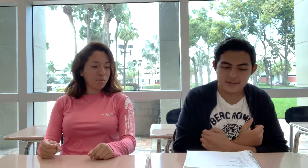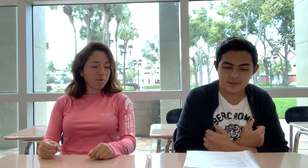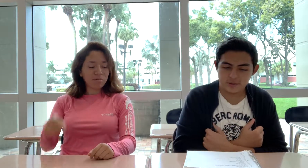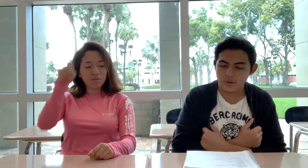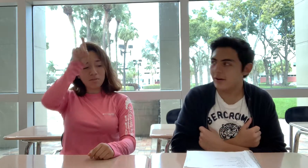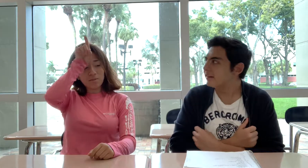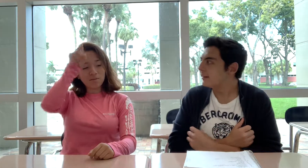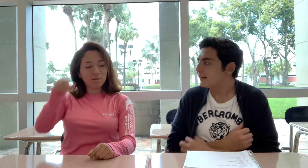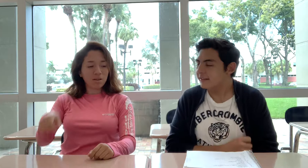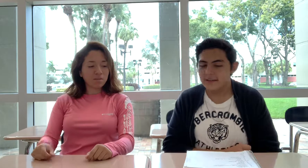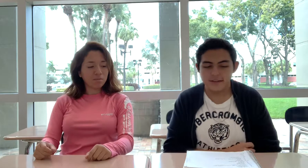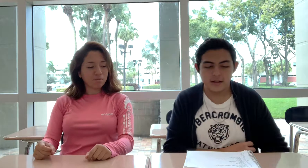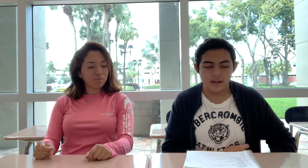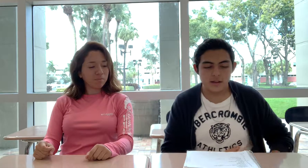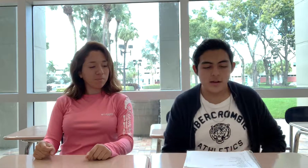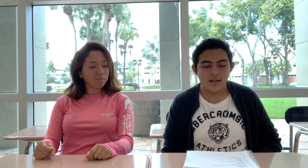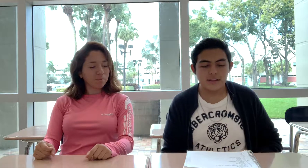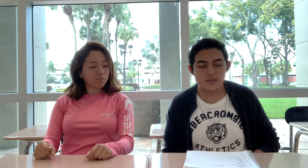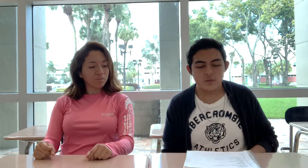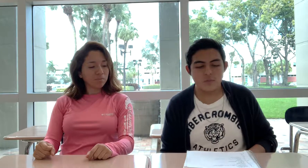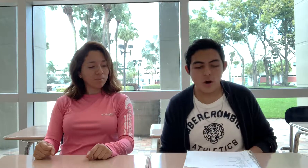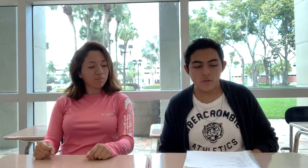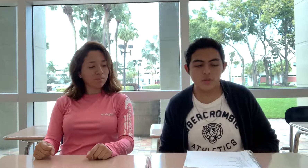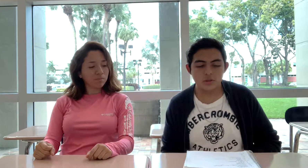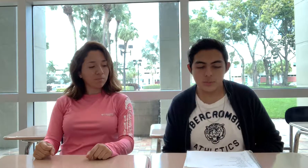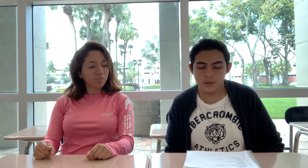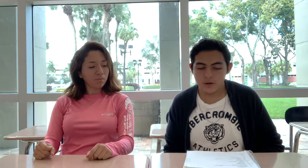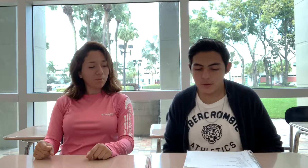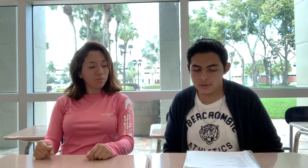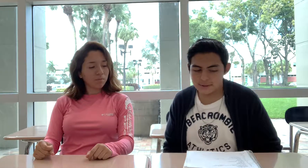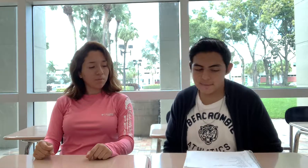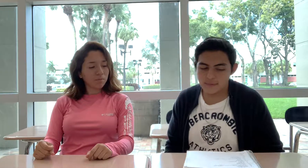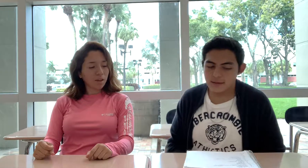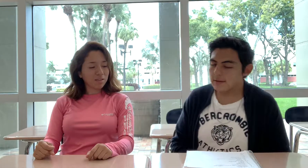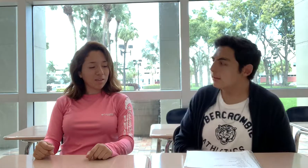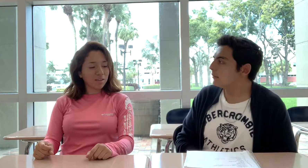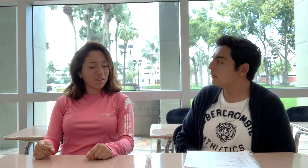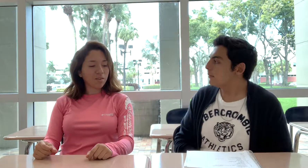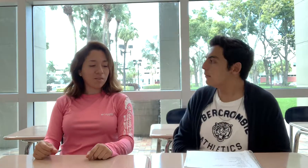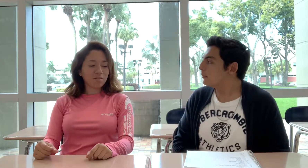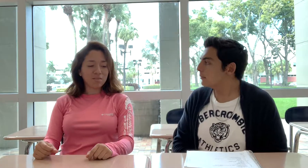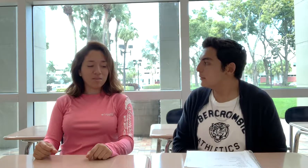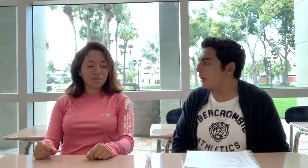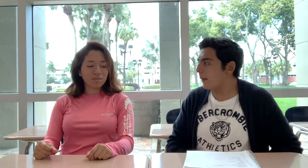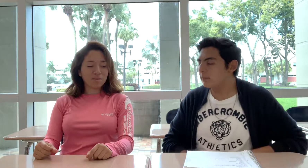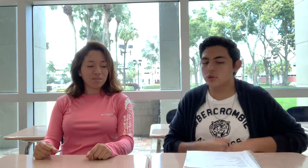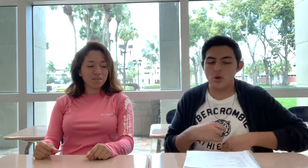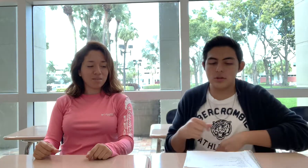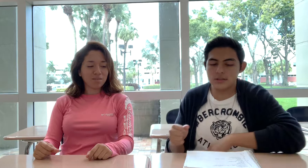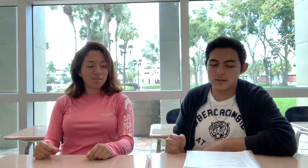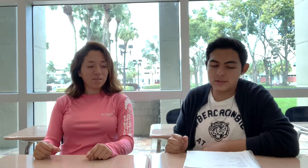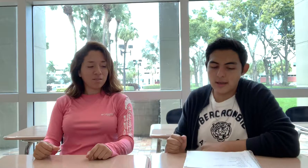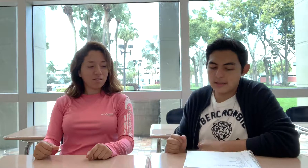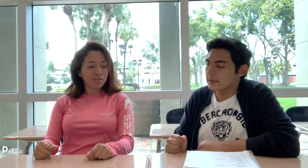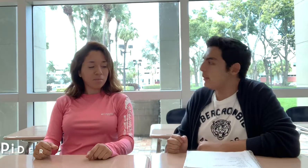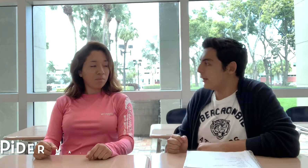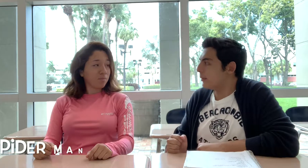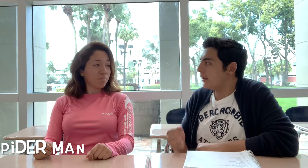Unicorn. Unicorn. Let's do Marvel Super Heroes. How's that? Yeah. So this has to say Spider-Man.